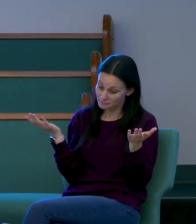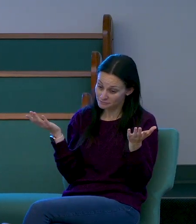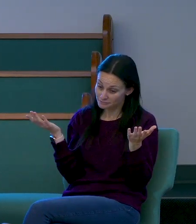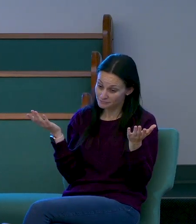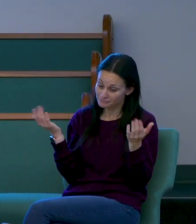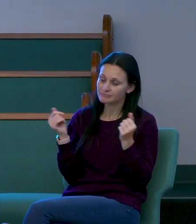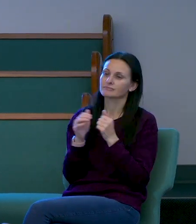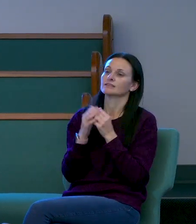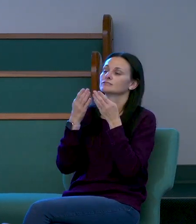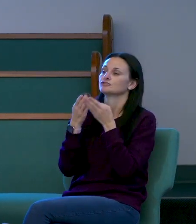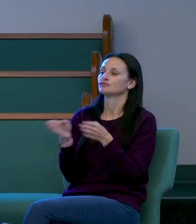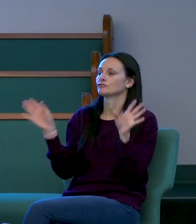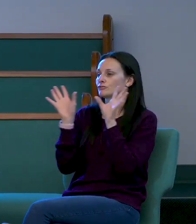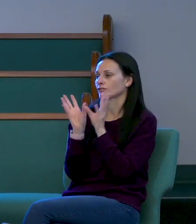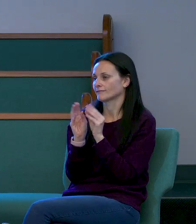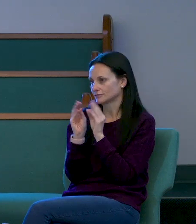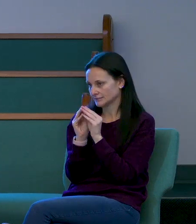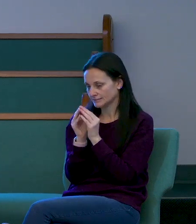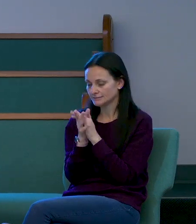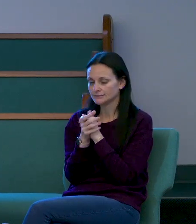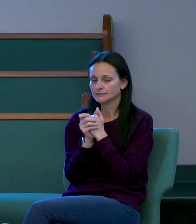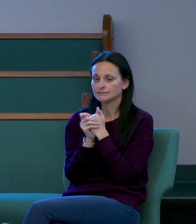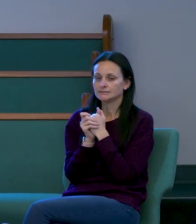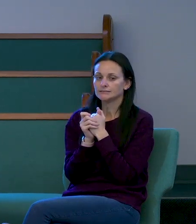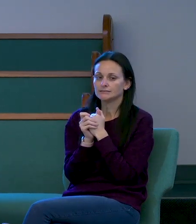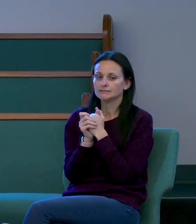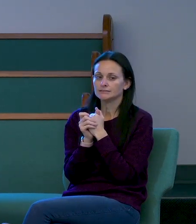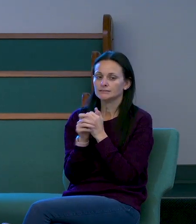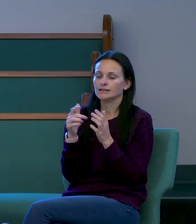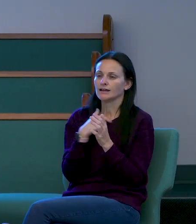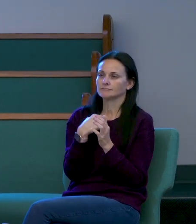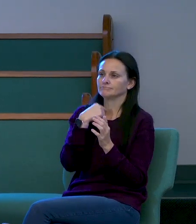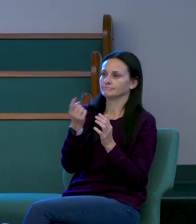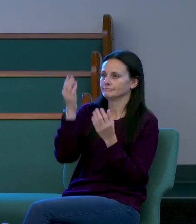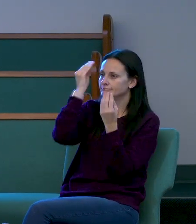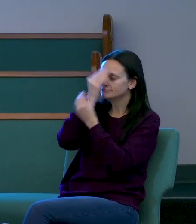General Conference. And as I share the information of this, I want to